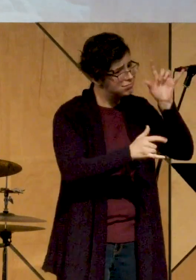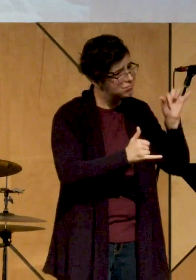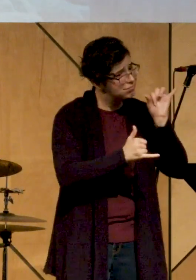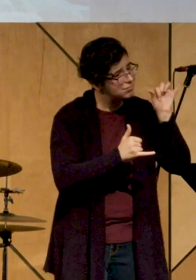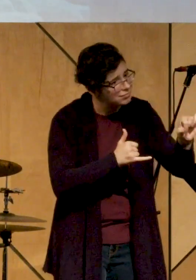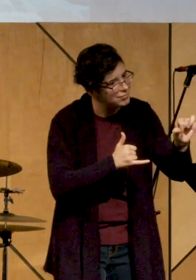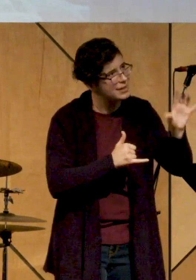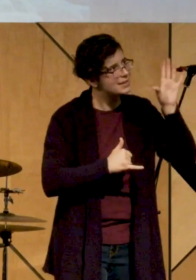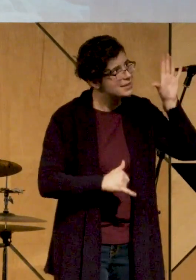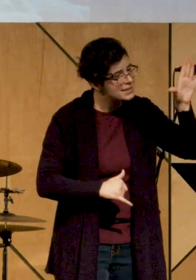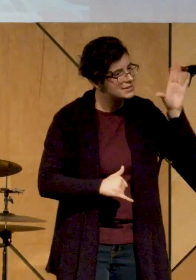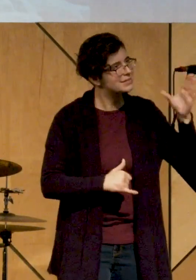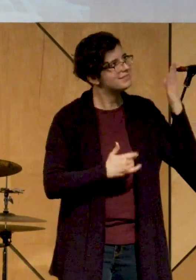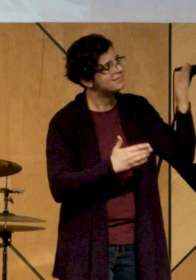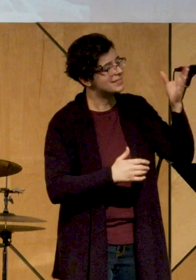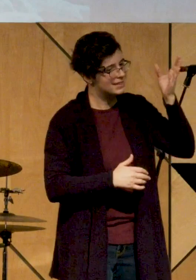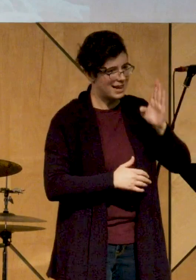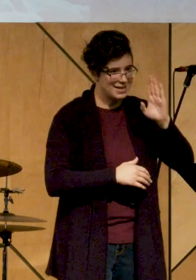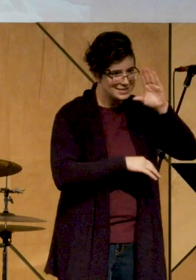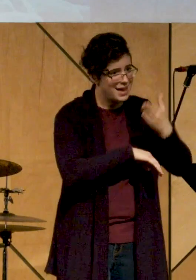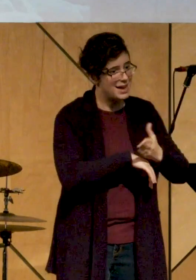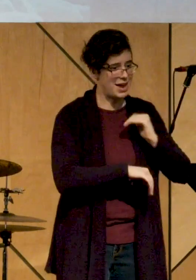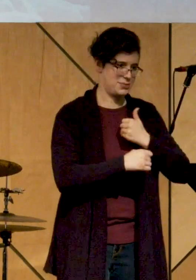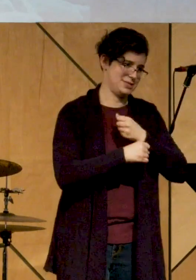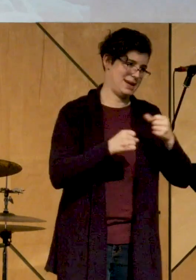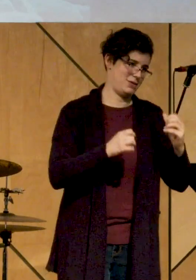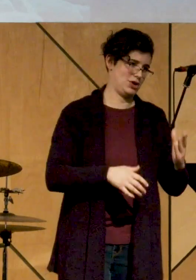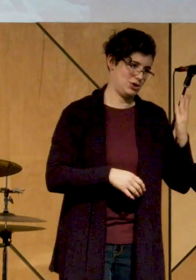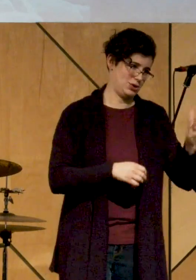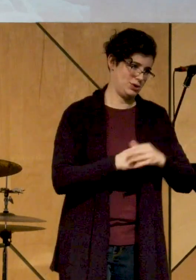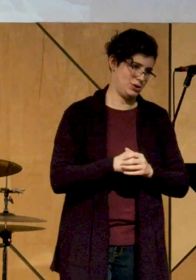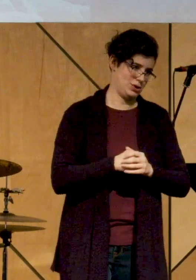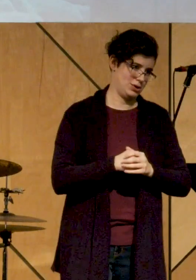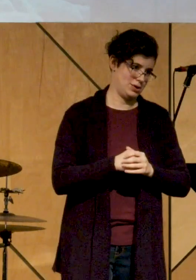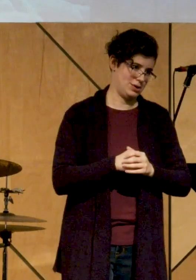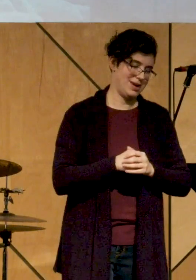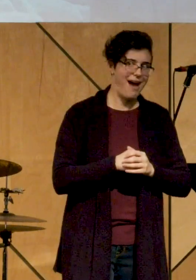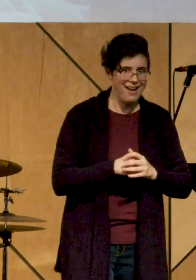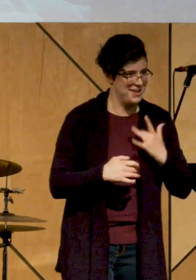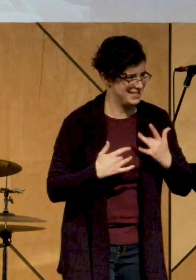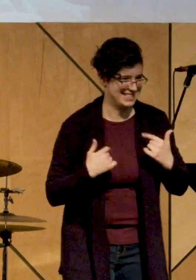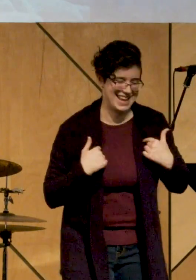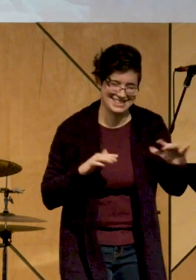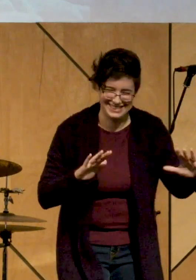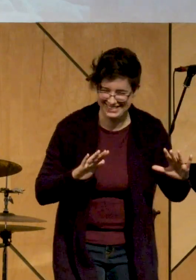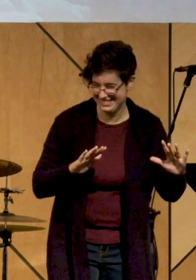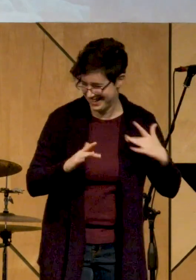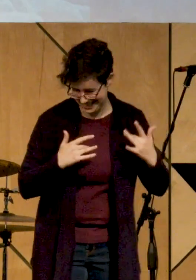of Jesus, the Son of God and our Savior. There's a hymn. I got excited right there.